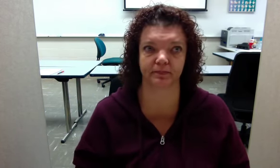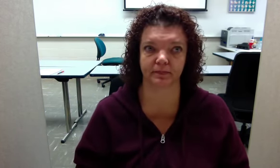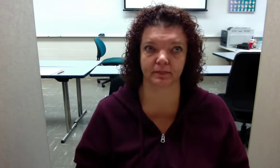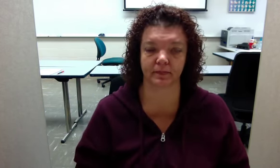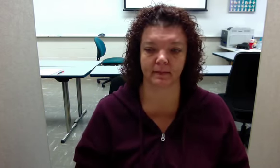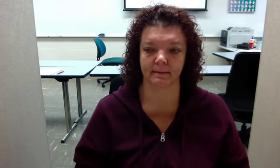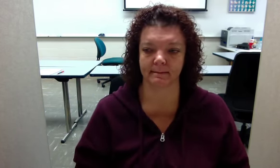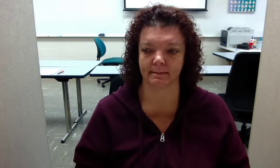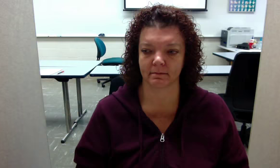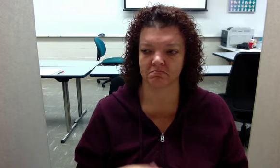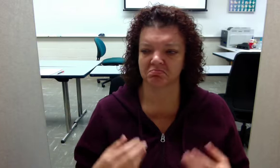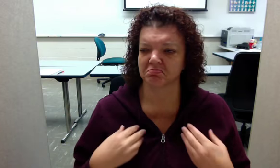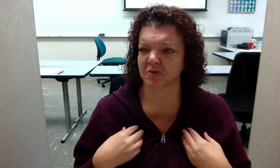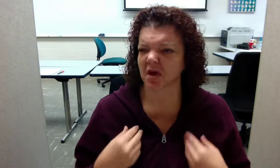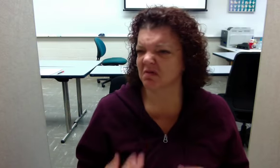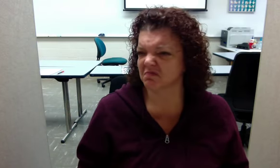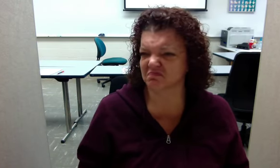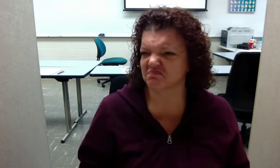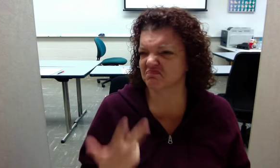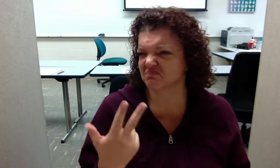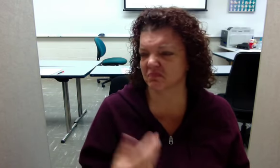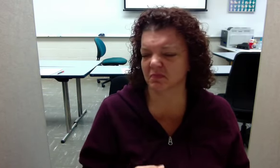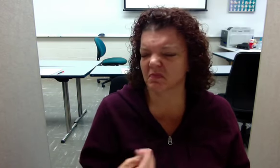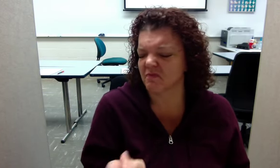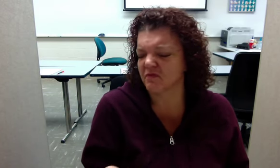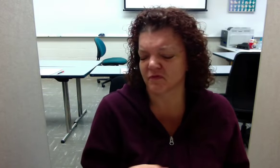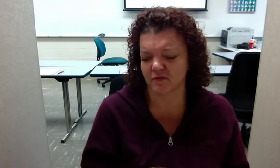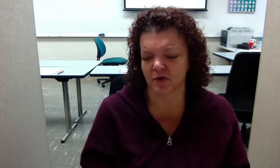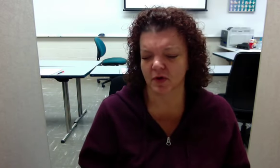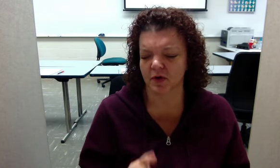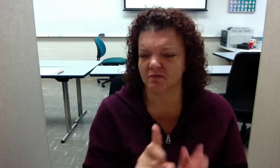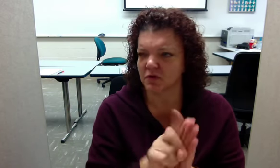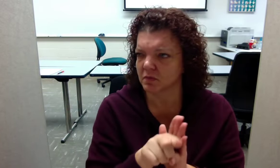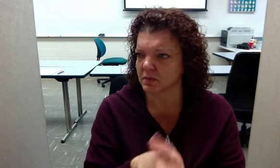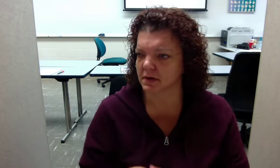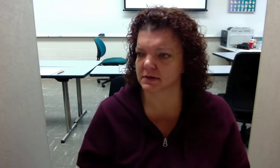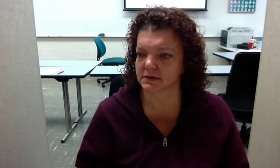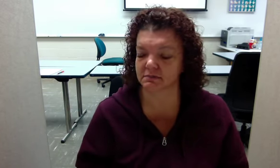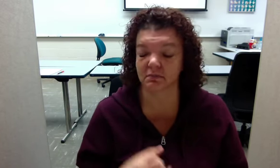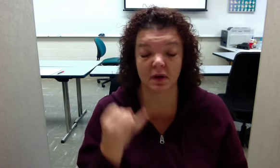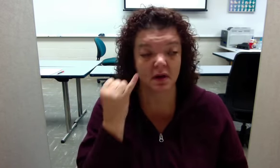minutes to do that. If you've already read 2, you can go on and start 3.